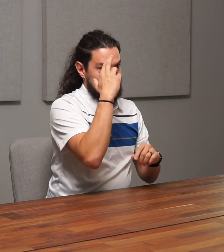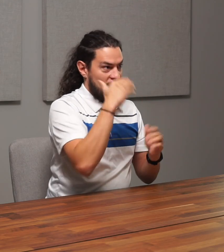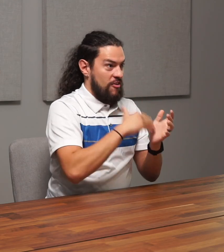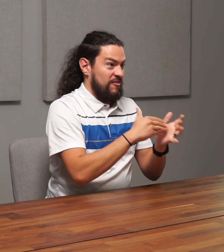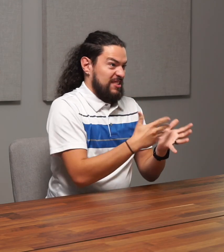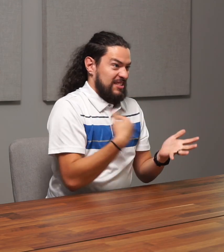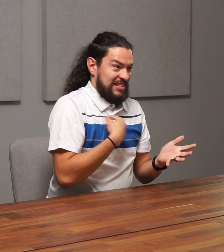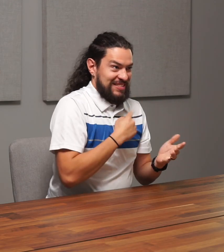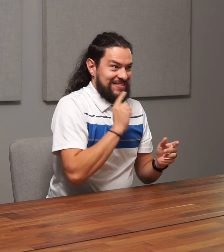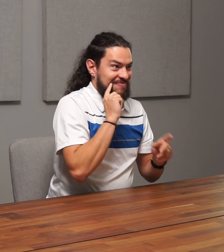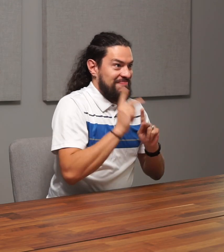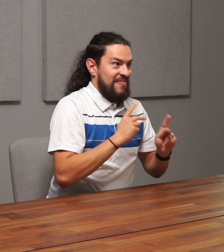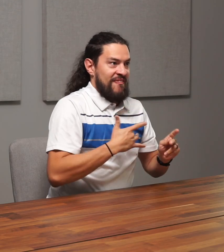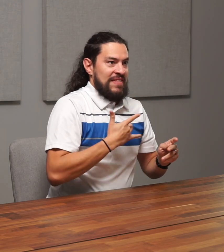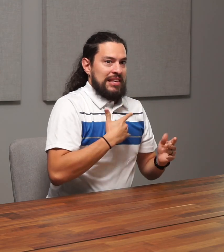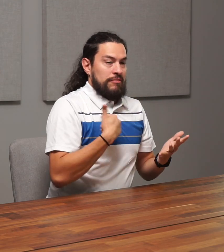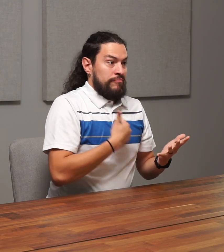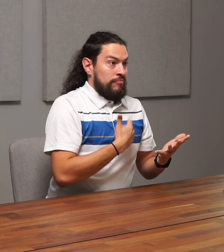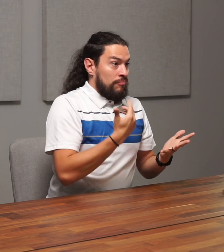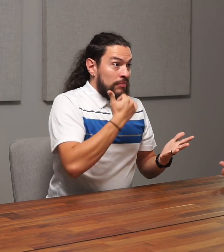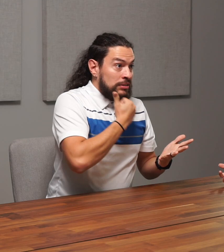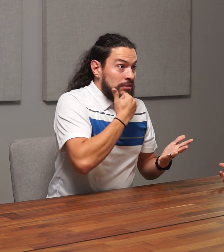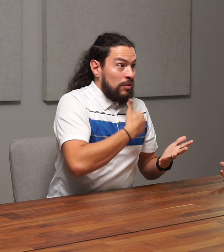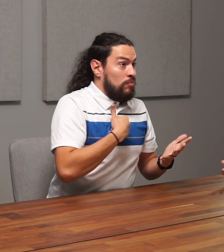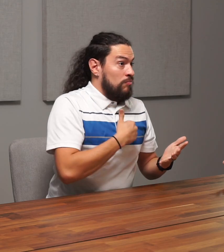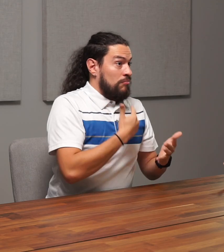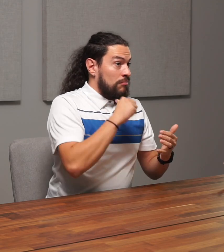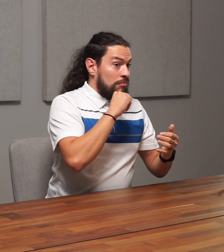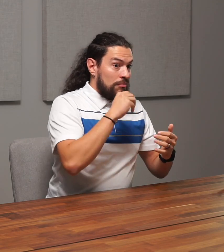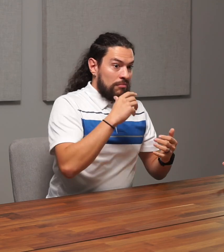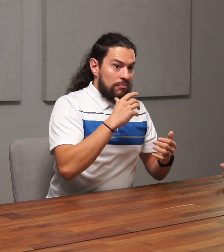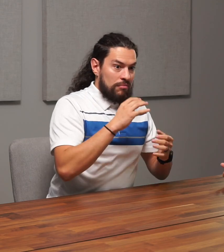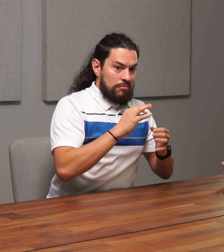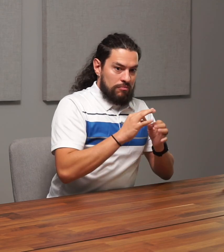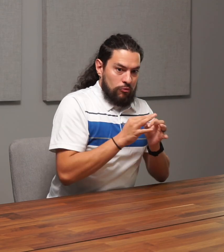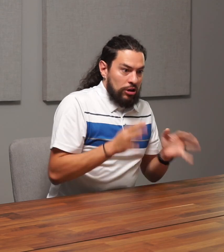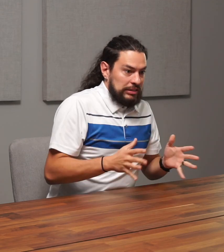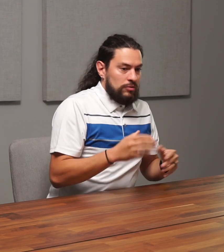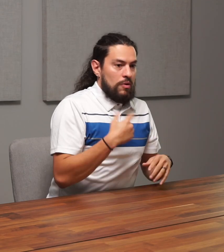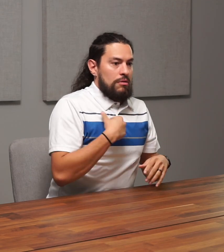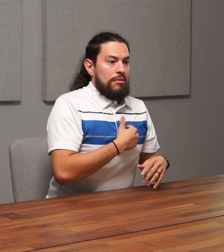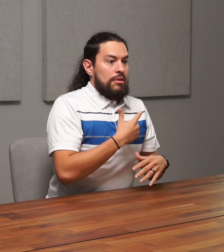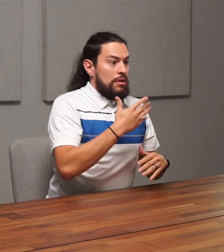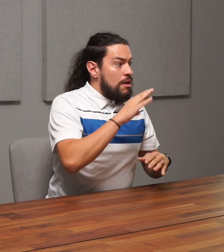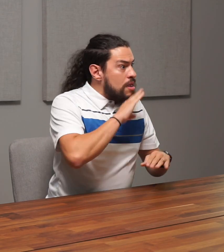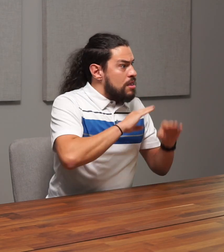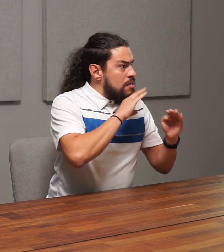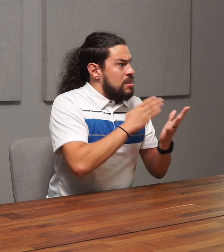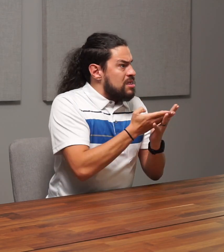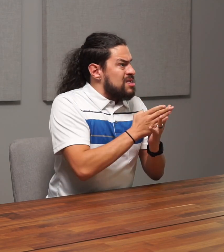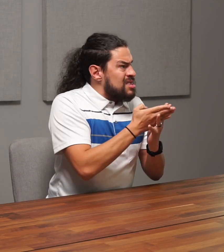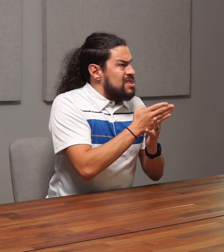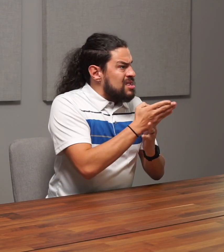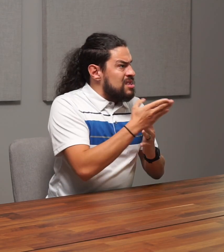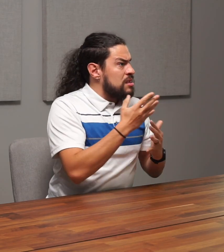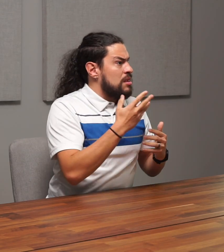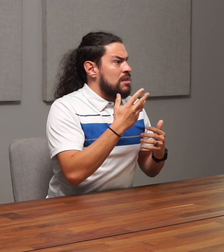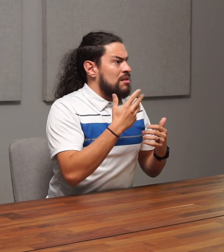and that was you know one of the biggest reasons why we're here we are sinners we make mistakes you know there's a lot of frustrations